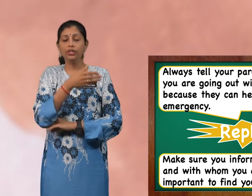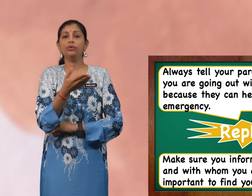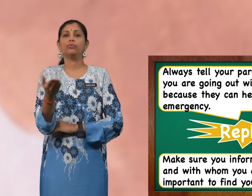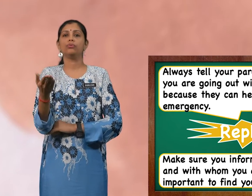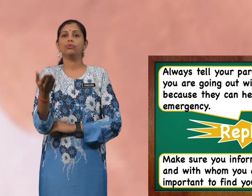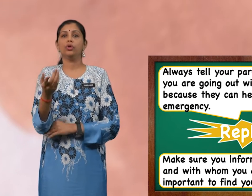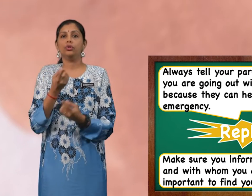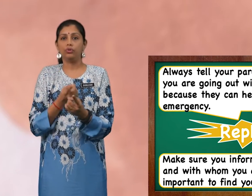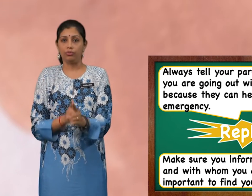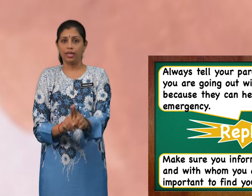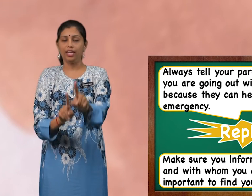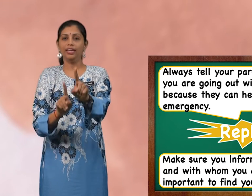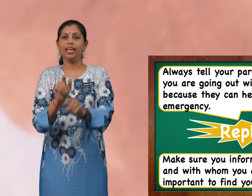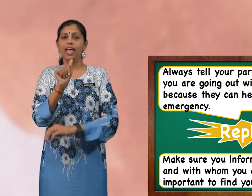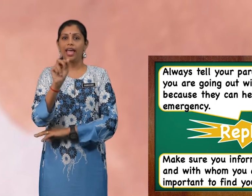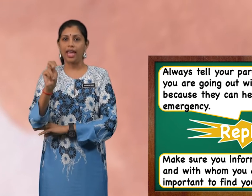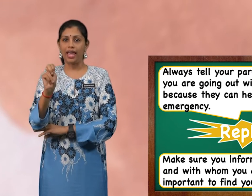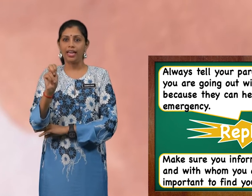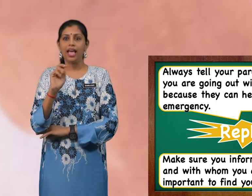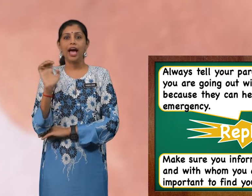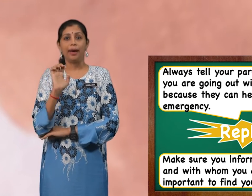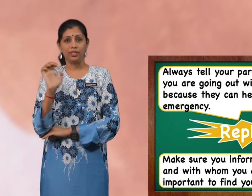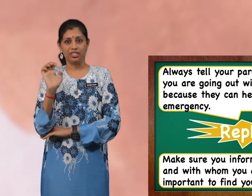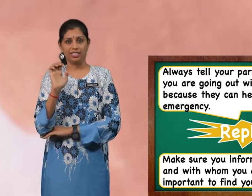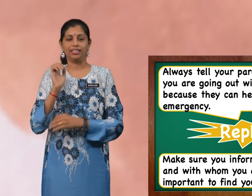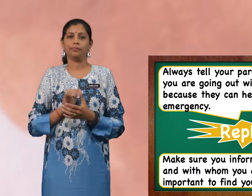you during an emergency.